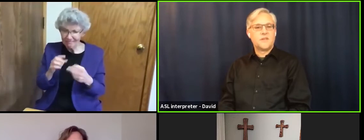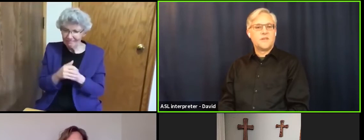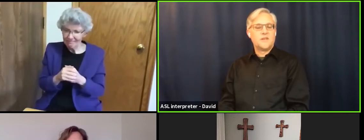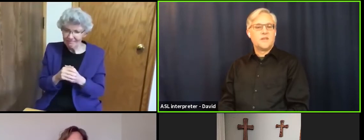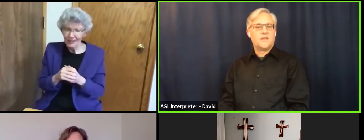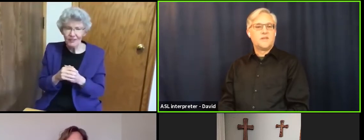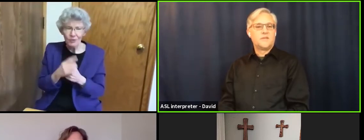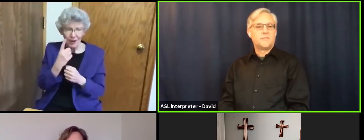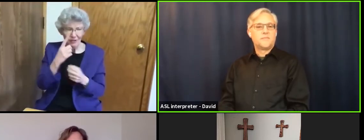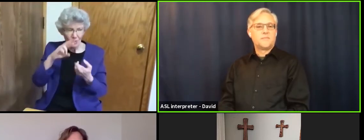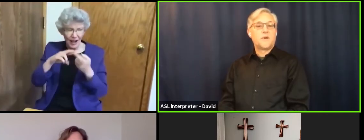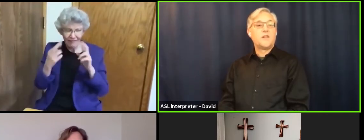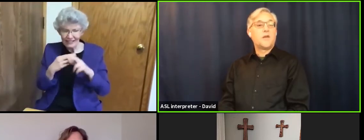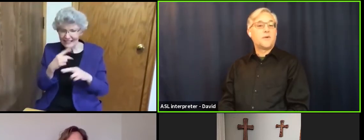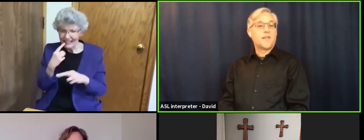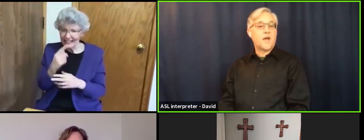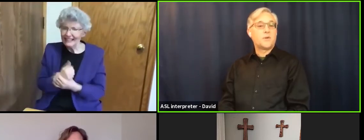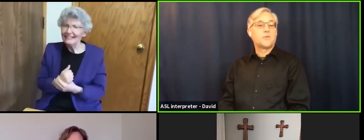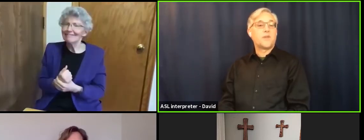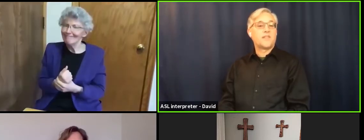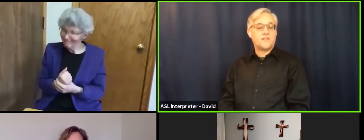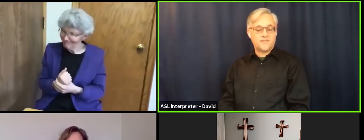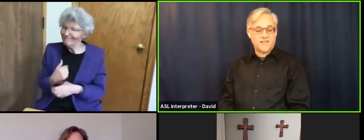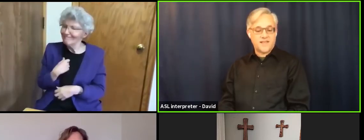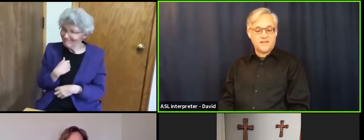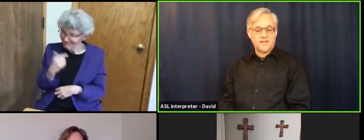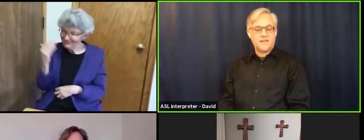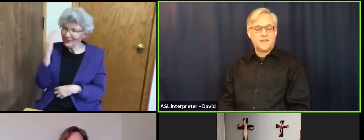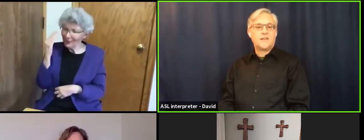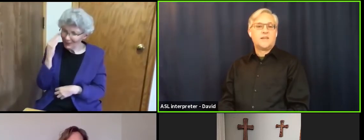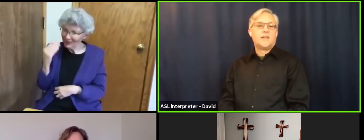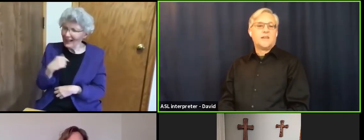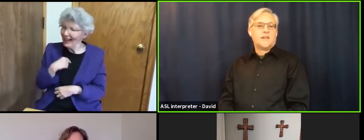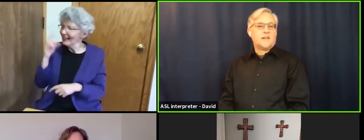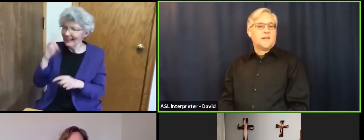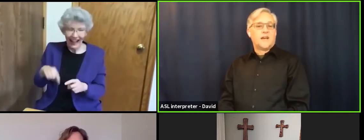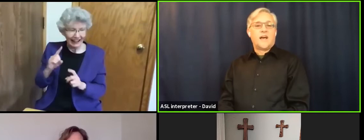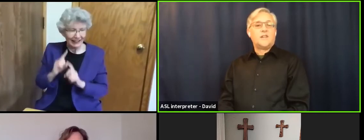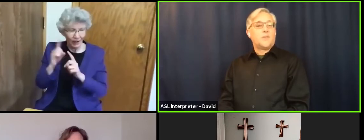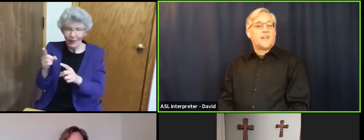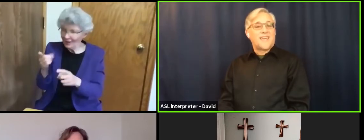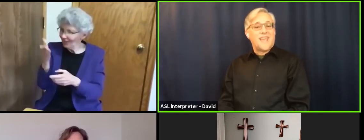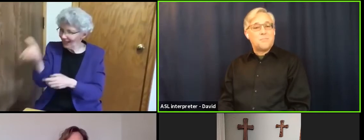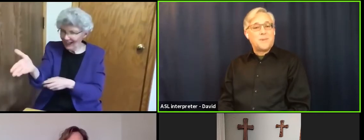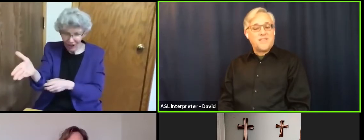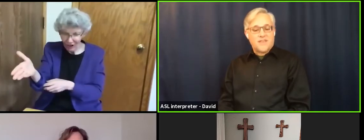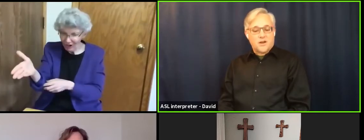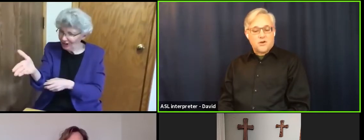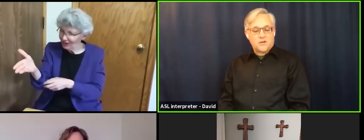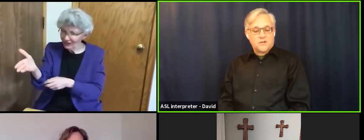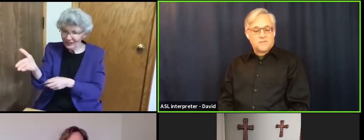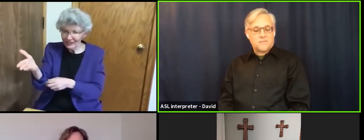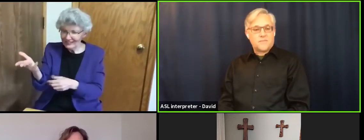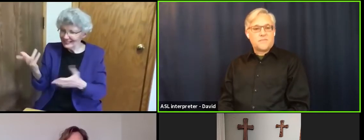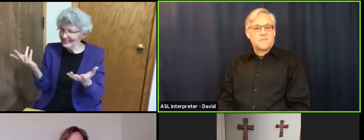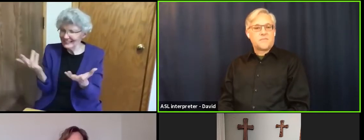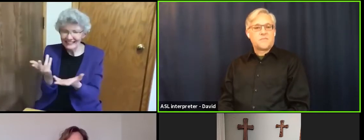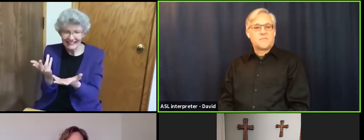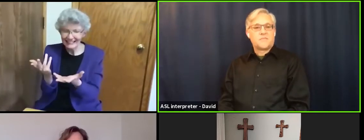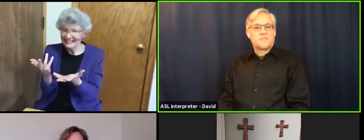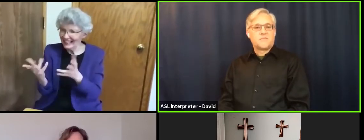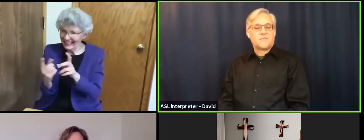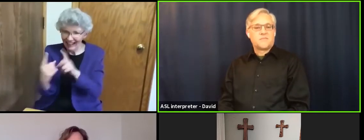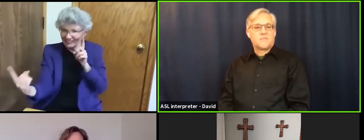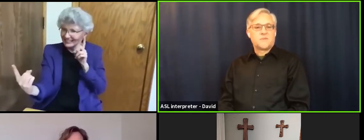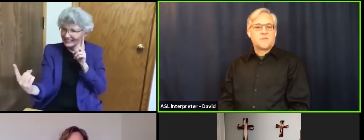Another account, a relative said, I know that I can't be there.